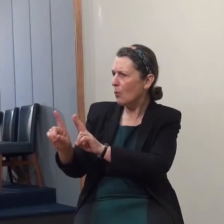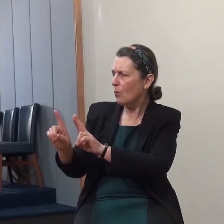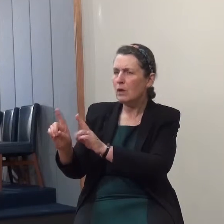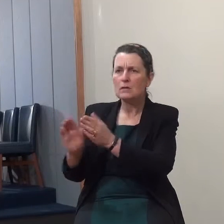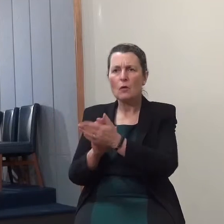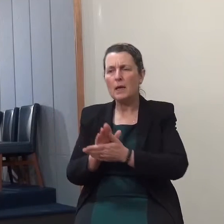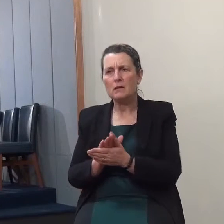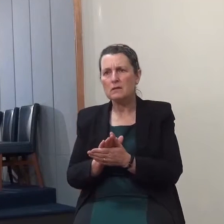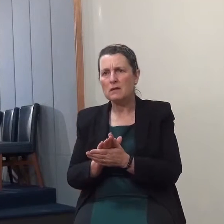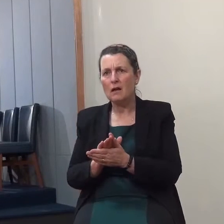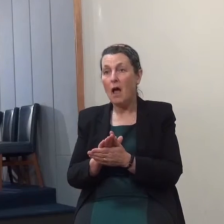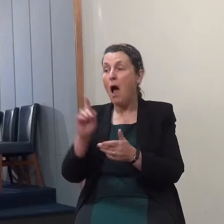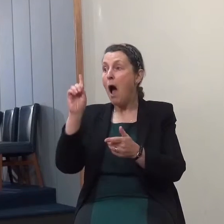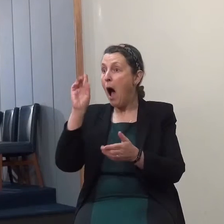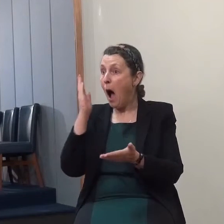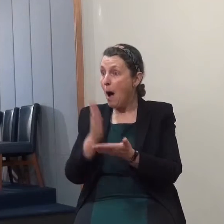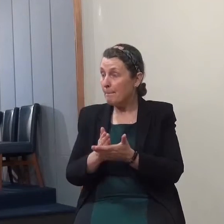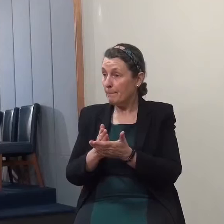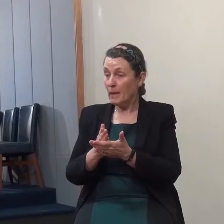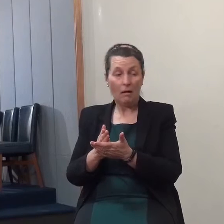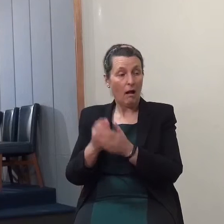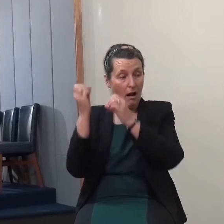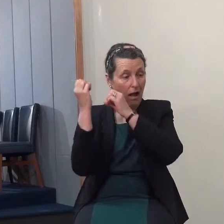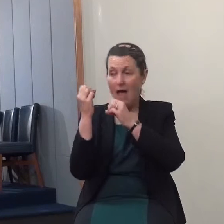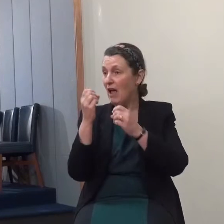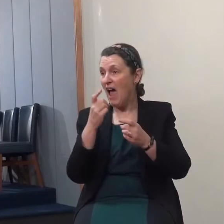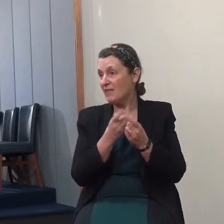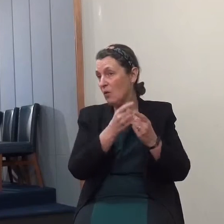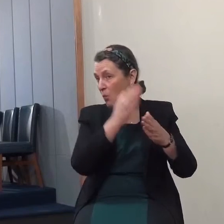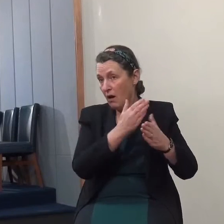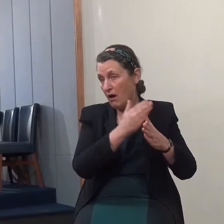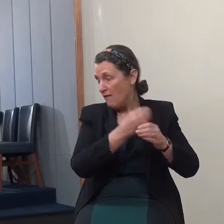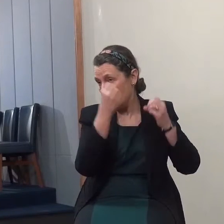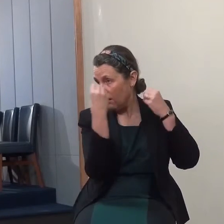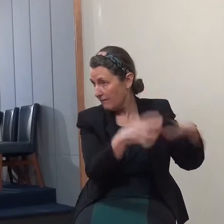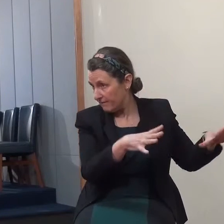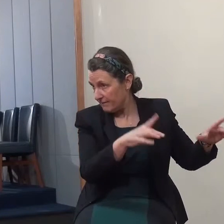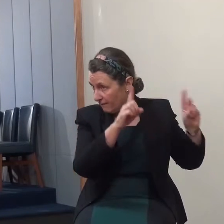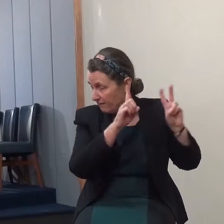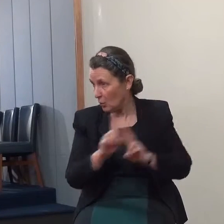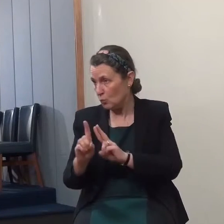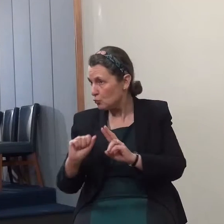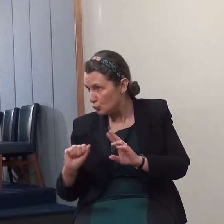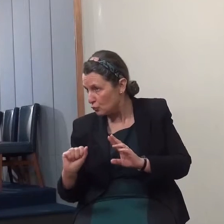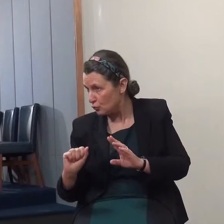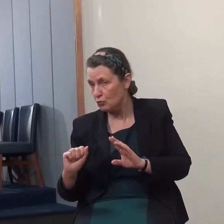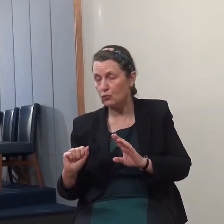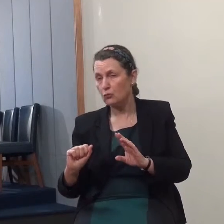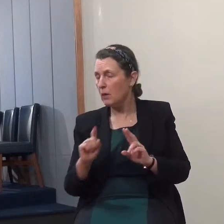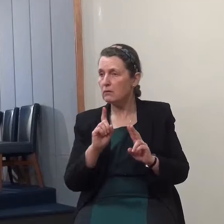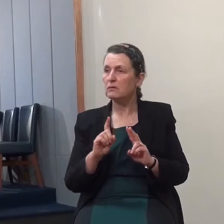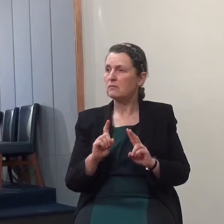way just yet. They followed him to inquire further from him, to find out